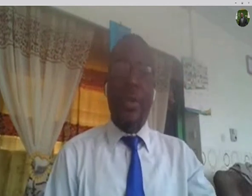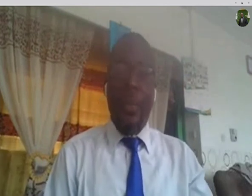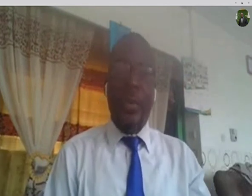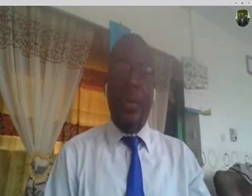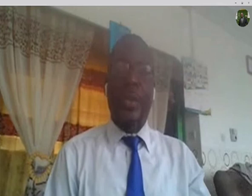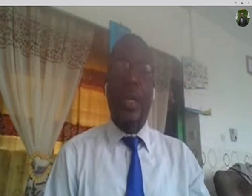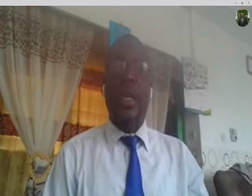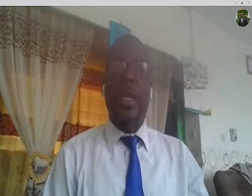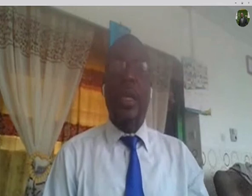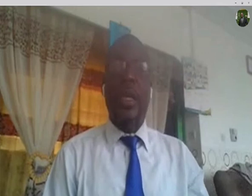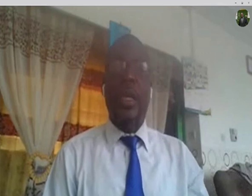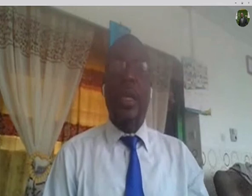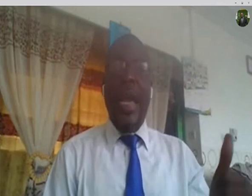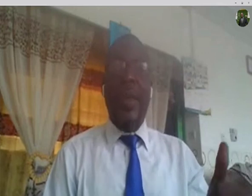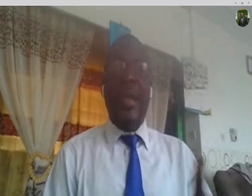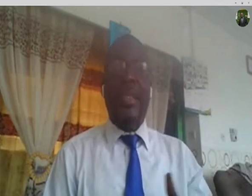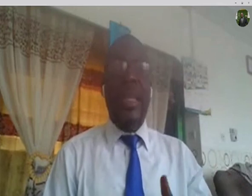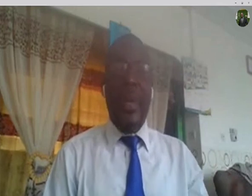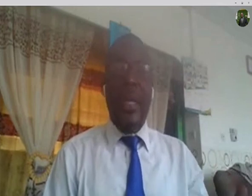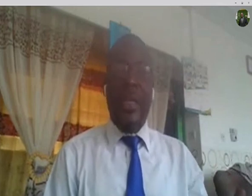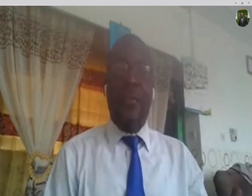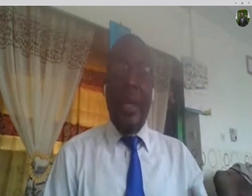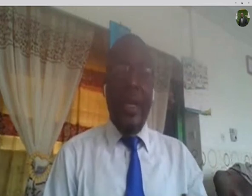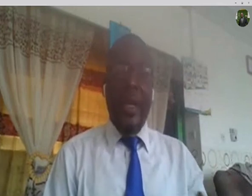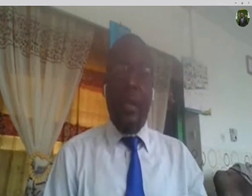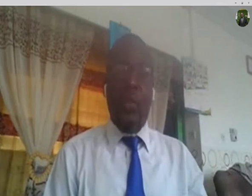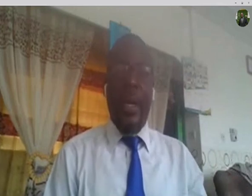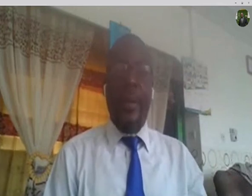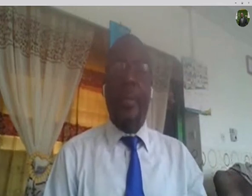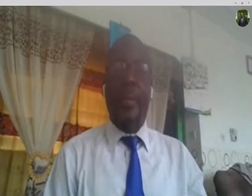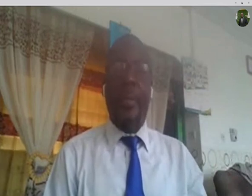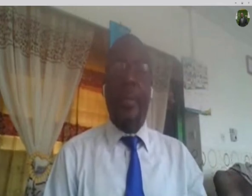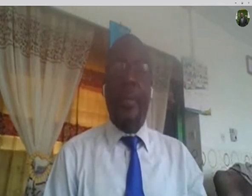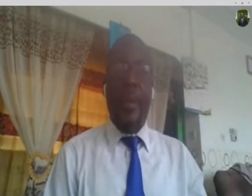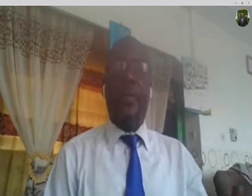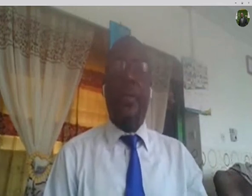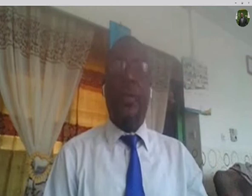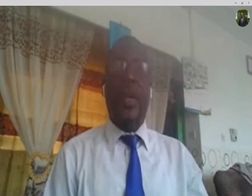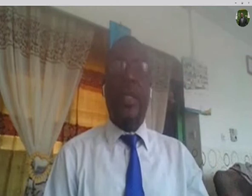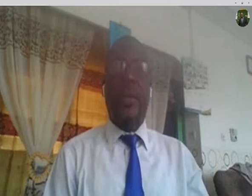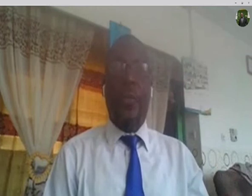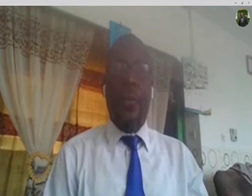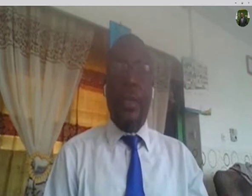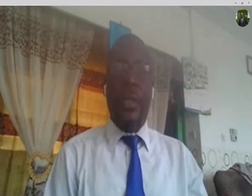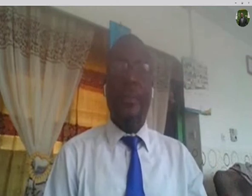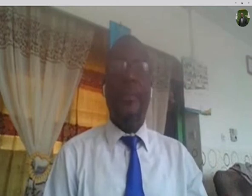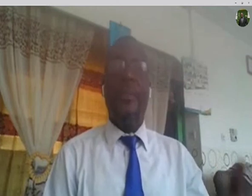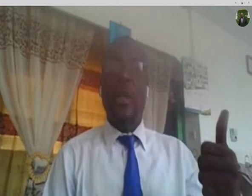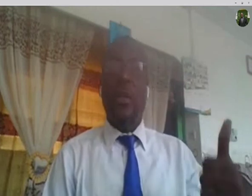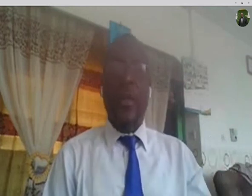sanitizer, using aprons. So life has never been the same for any health worker, especially for those of us at the